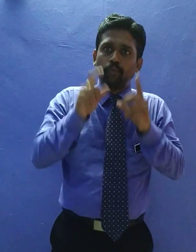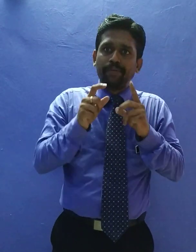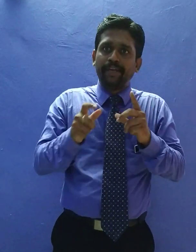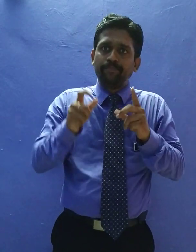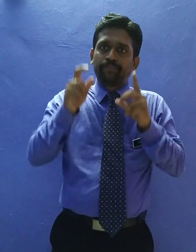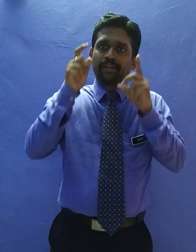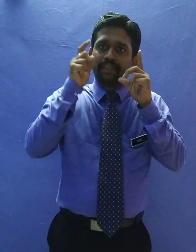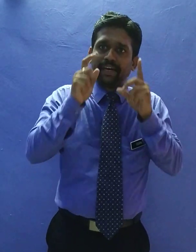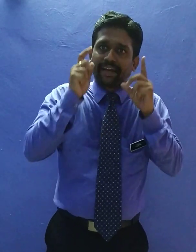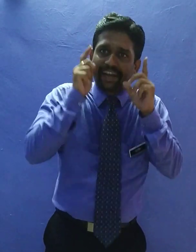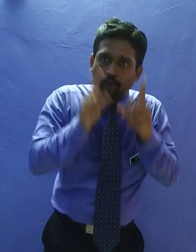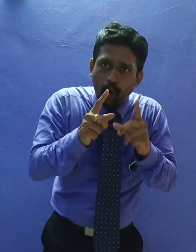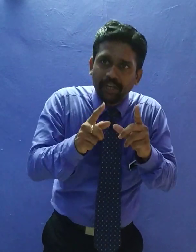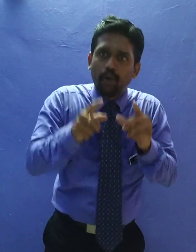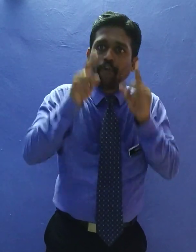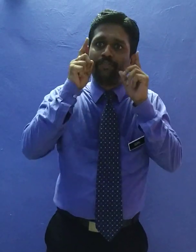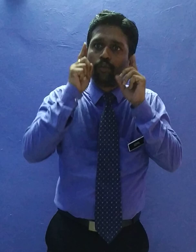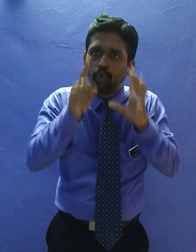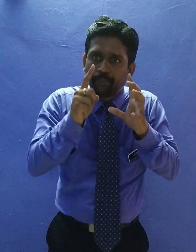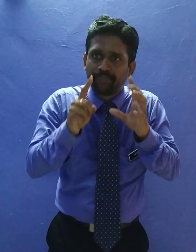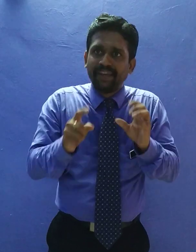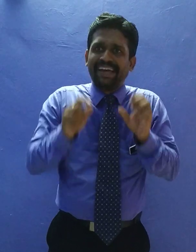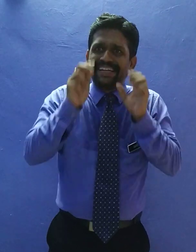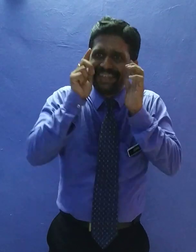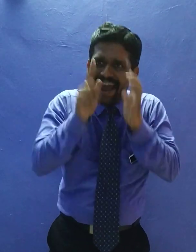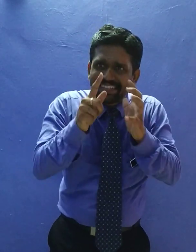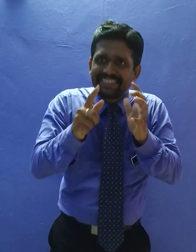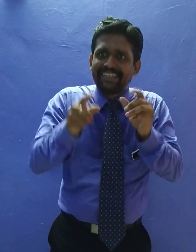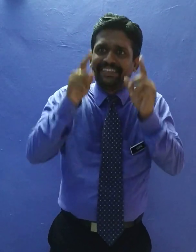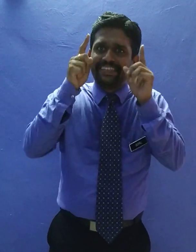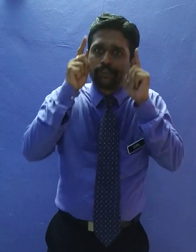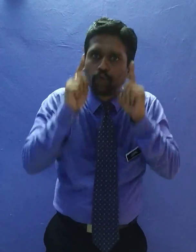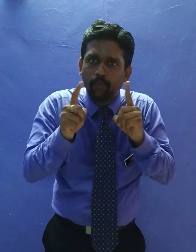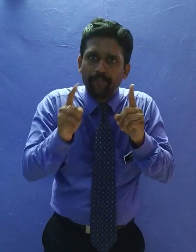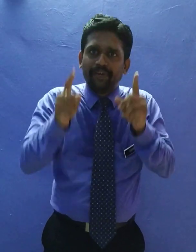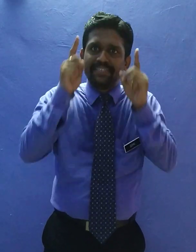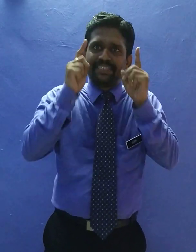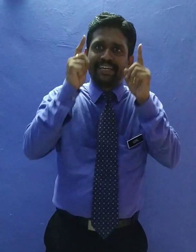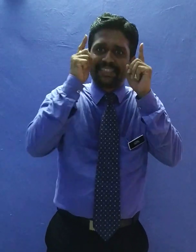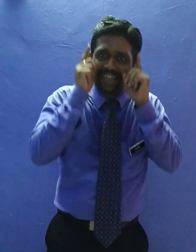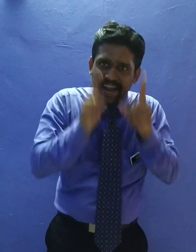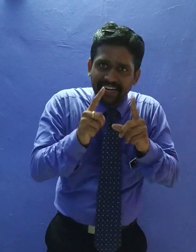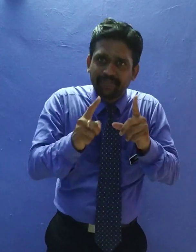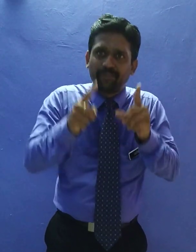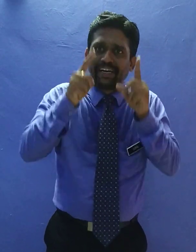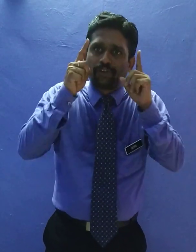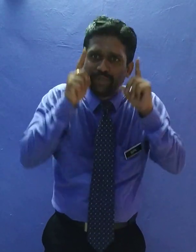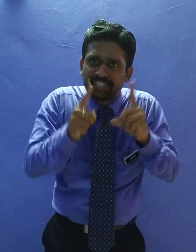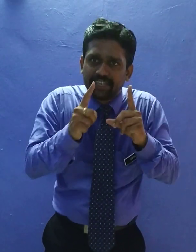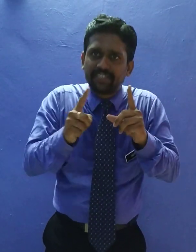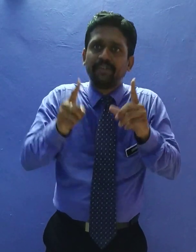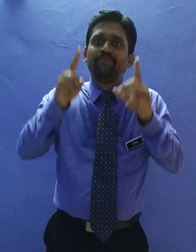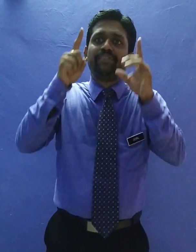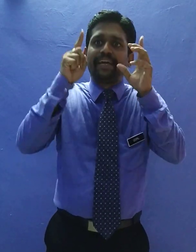be the recorder of the group. Next, the group is assigned questions that